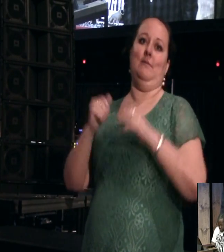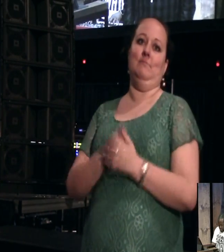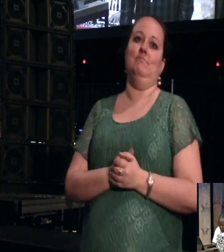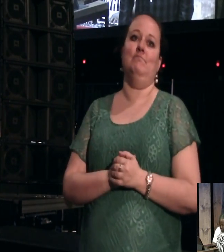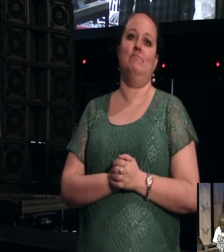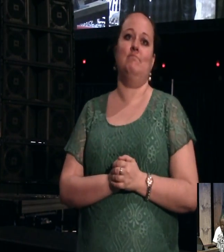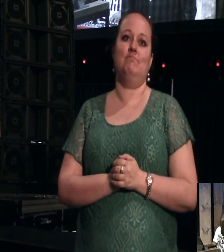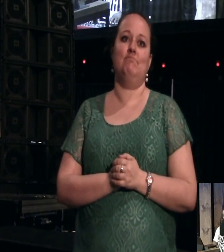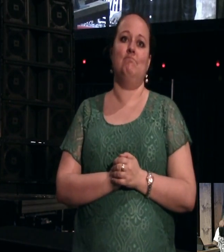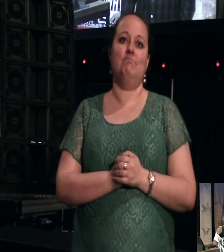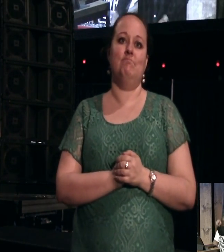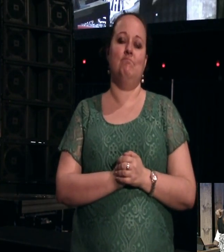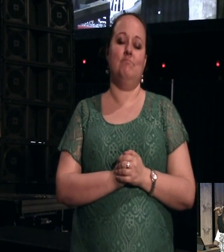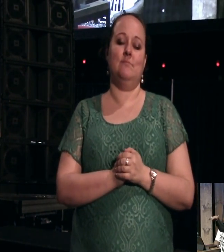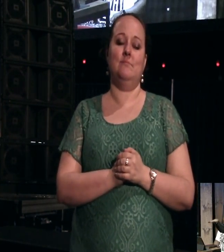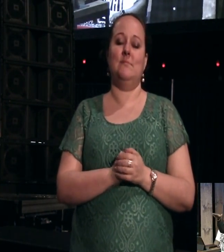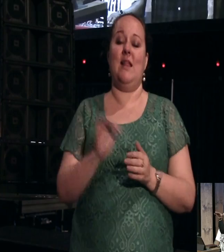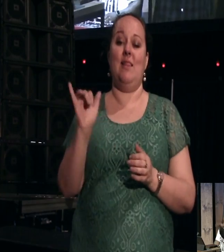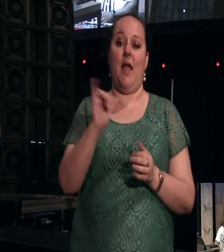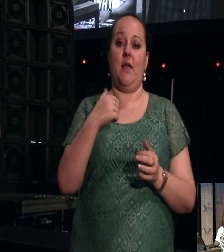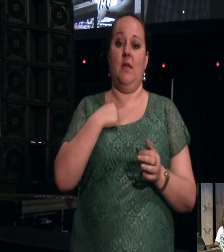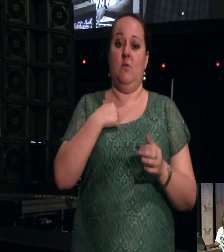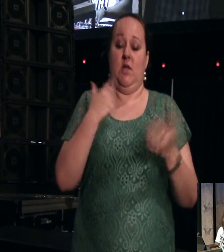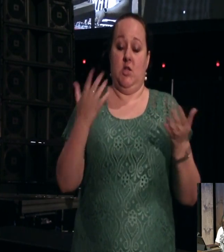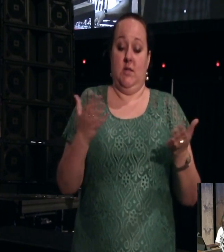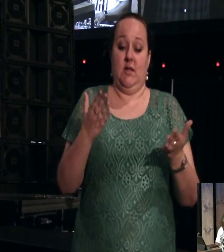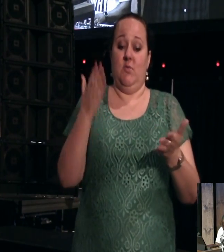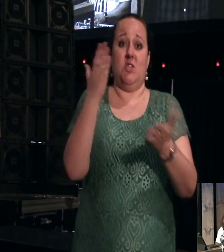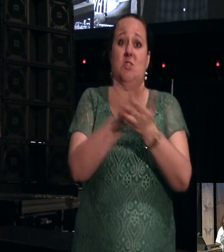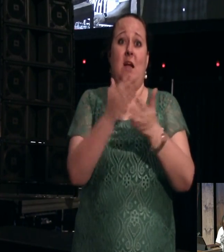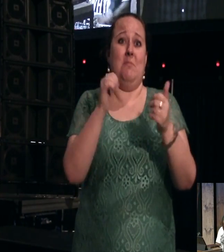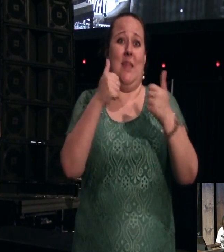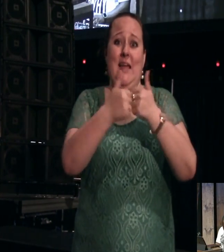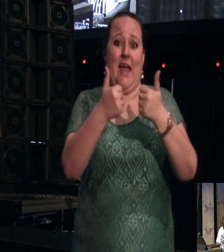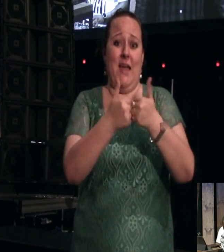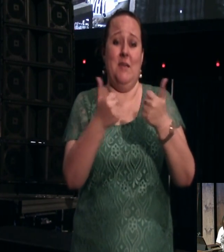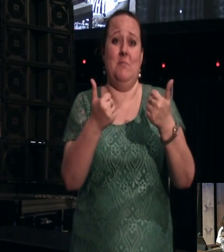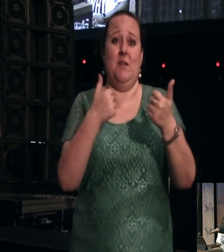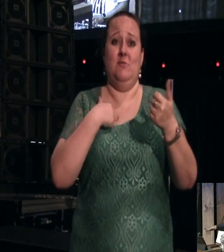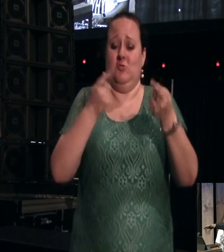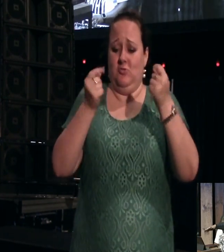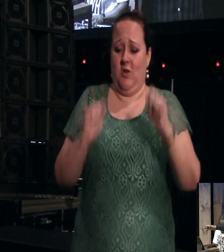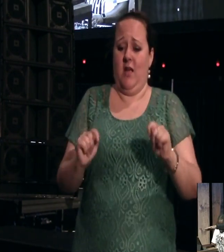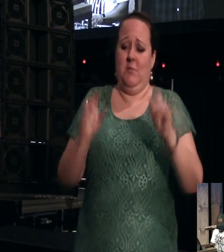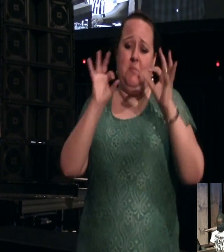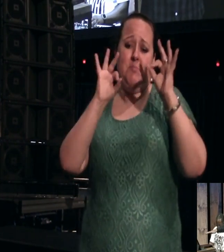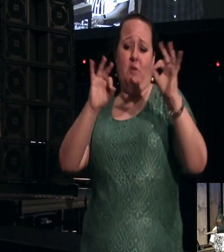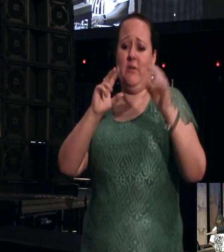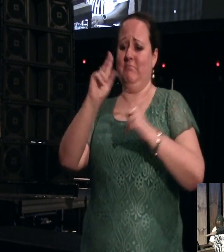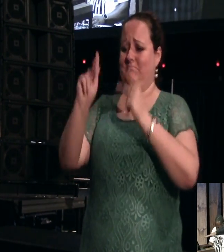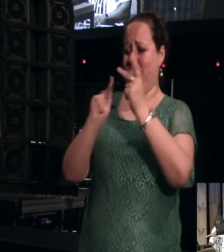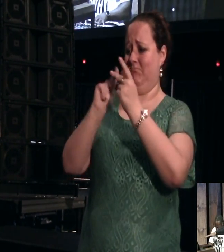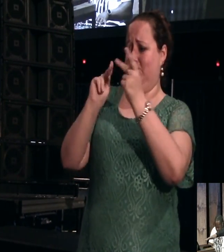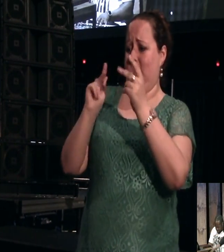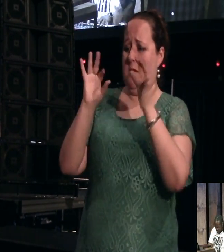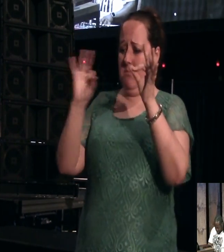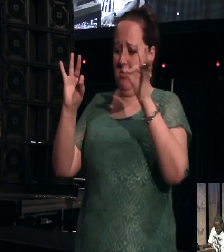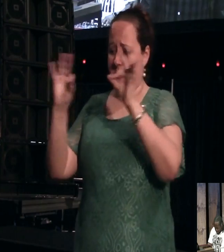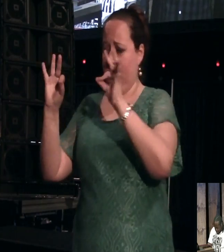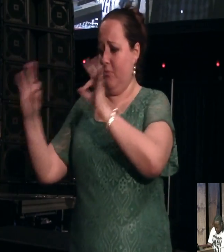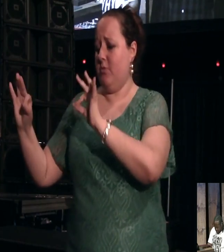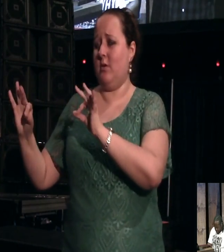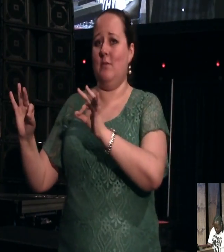because Jesus Christ has already been perfect for you. Like, can we just quit this game